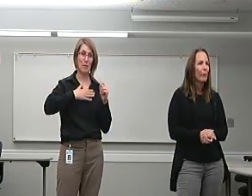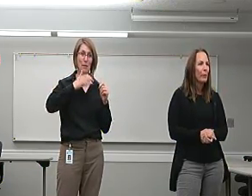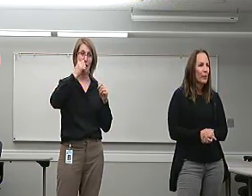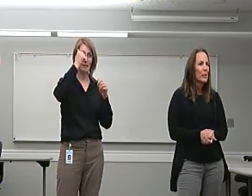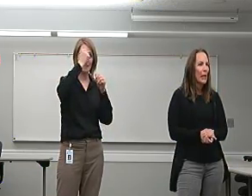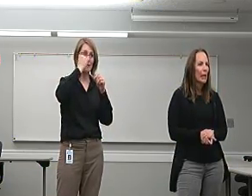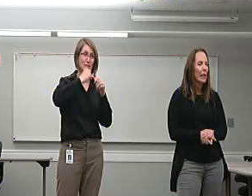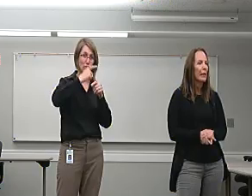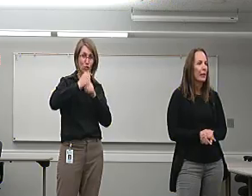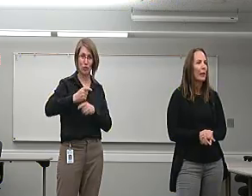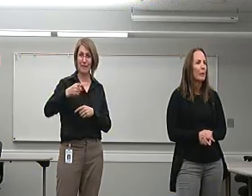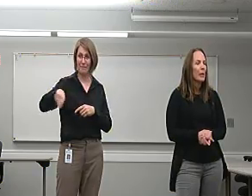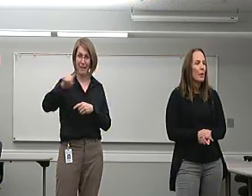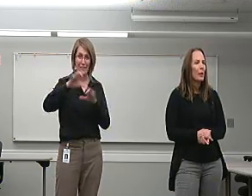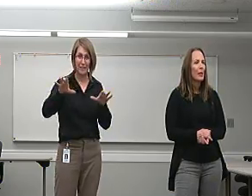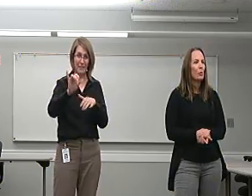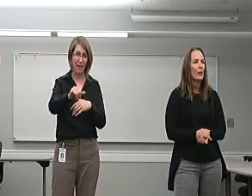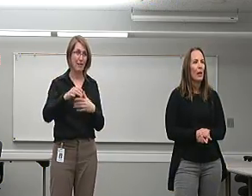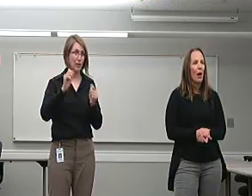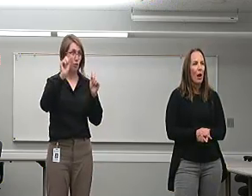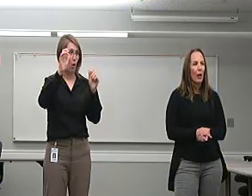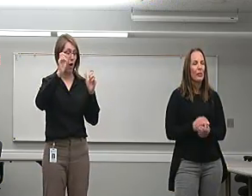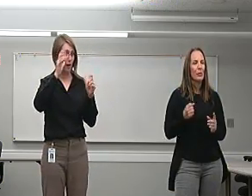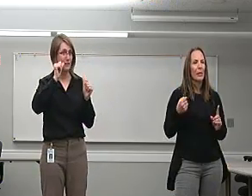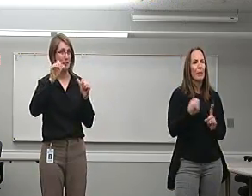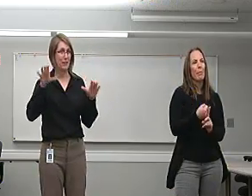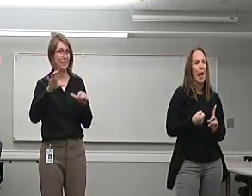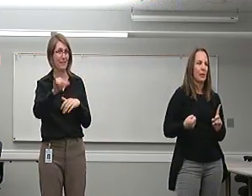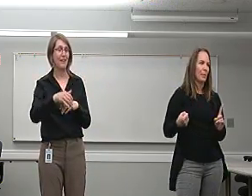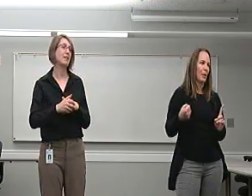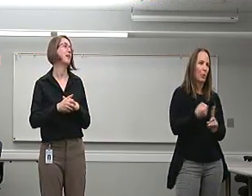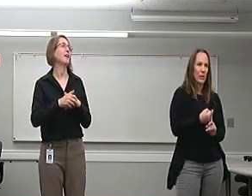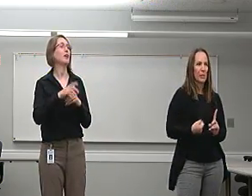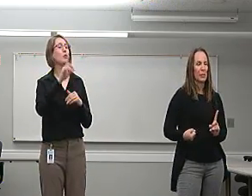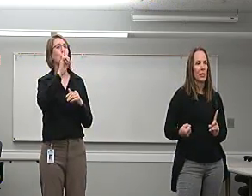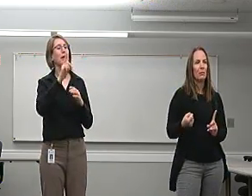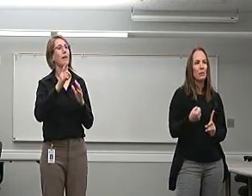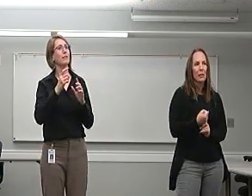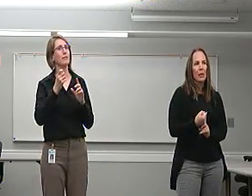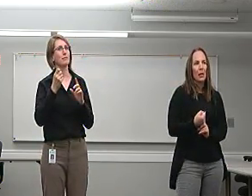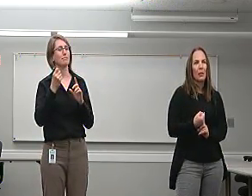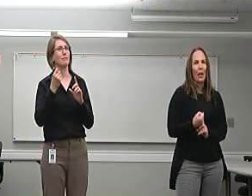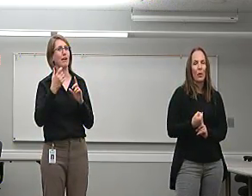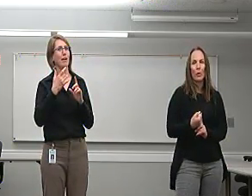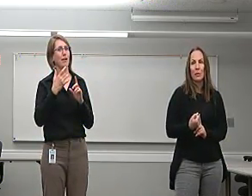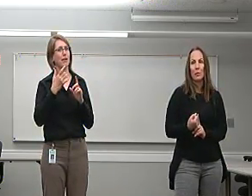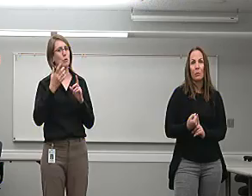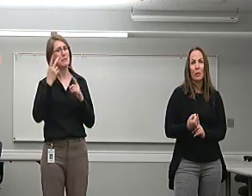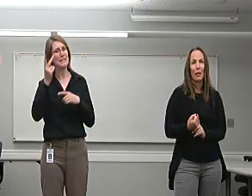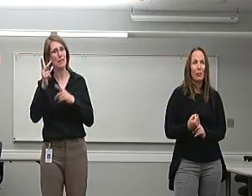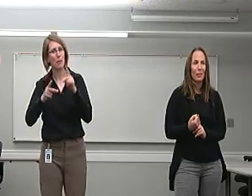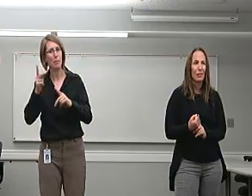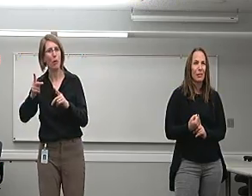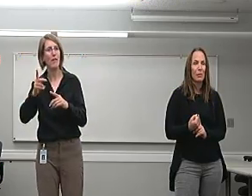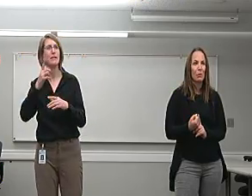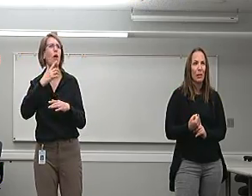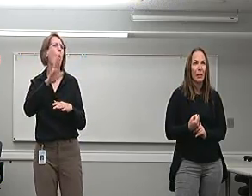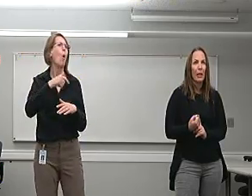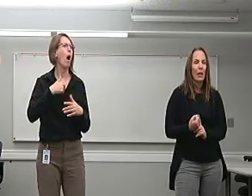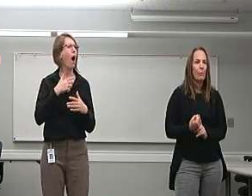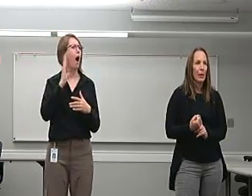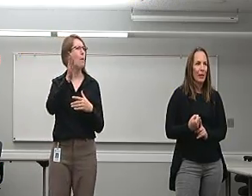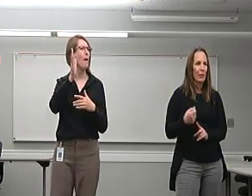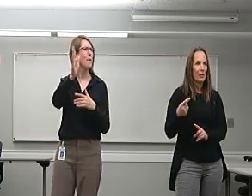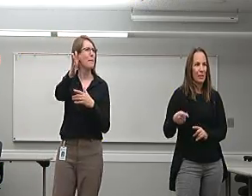thank them. Because we are so impacted by the ones that don't. And the ones that do are like, oh gosh, that's so great. But I think we